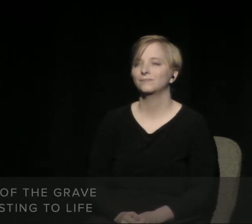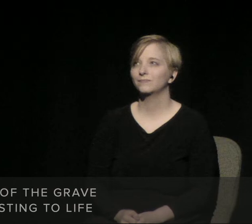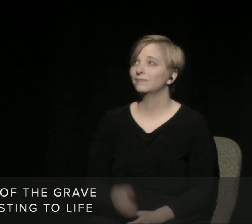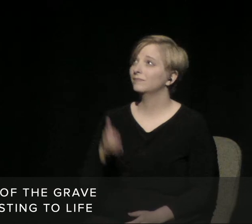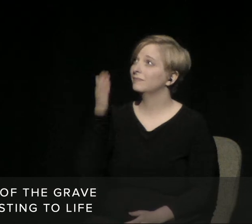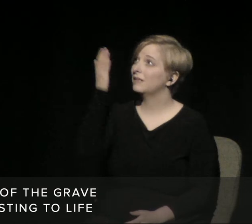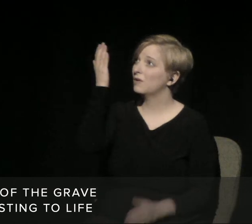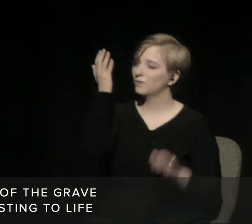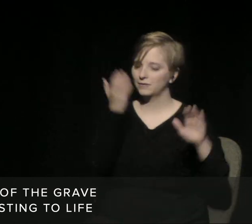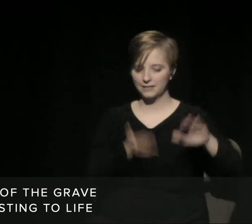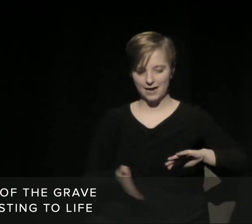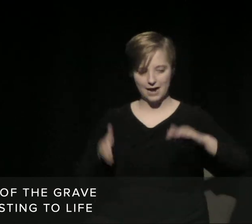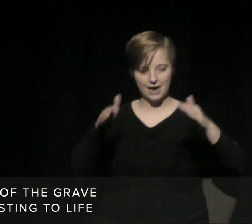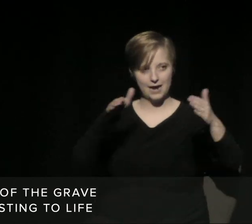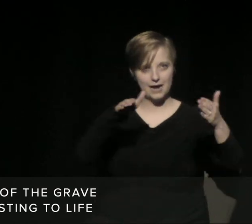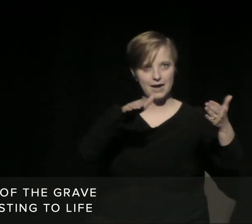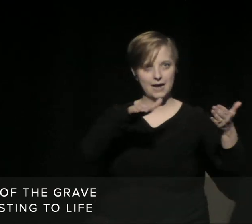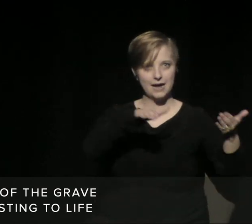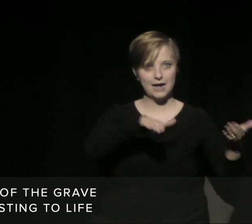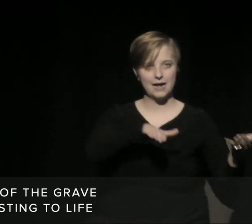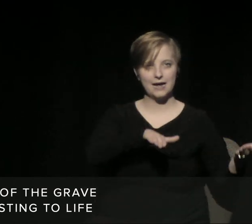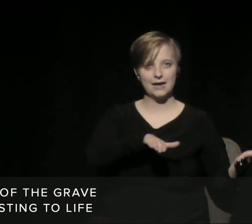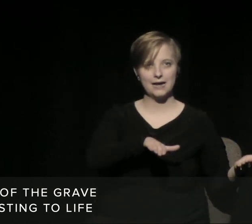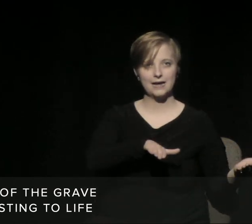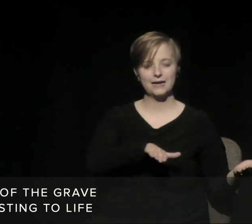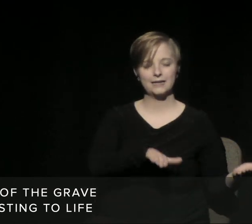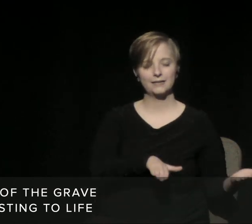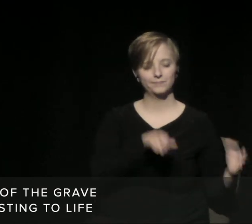Christ. You came out of the grave.